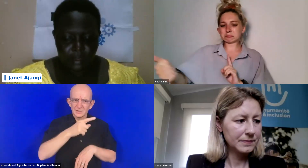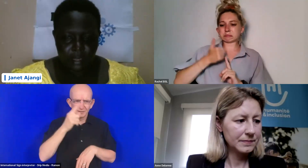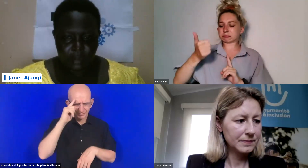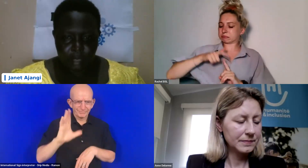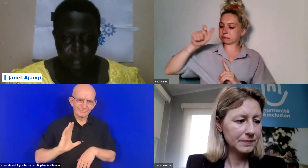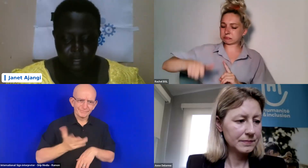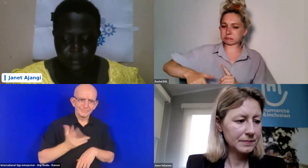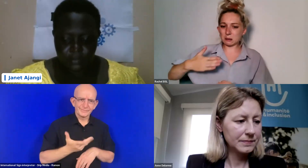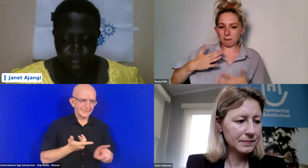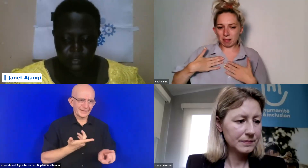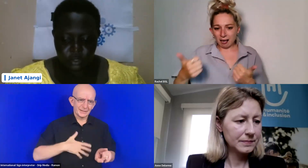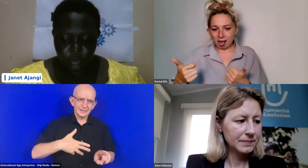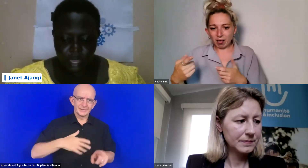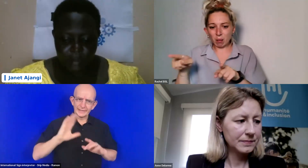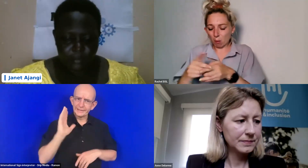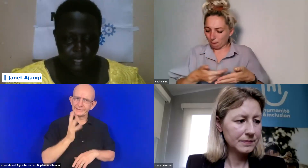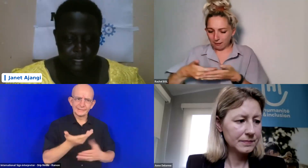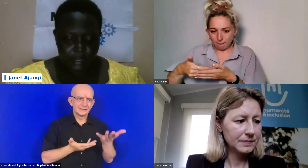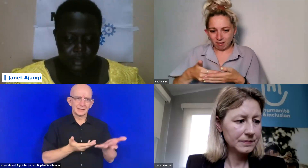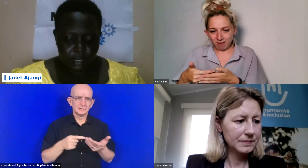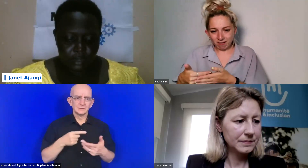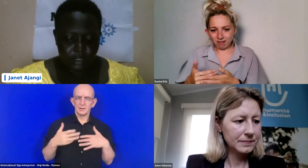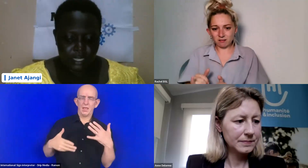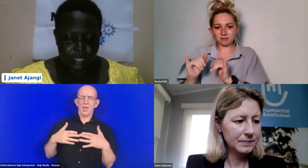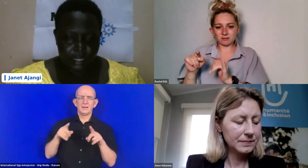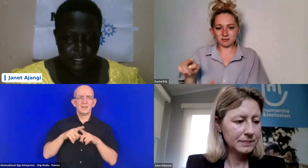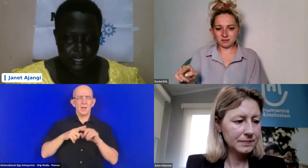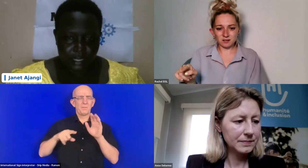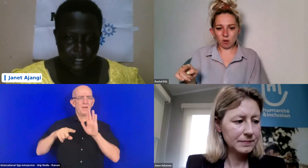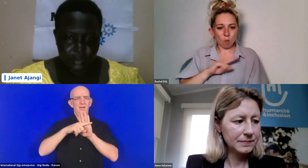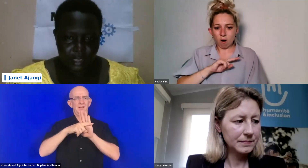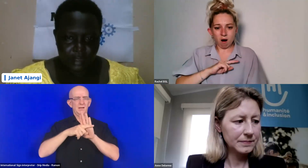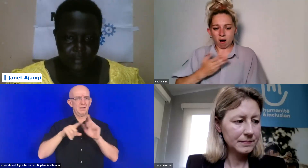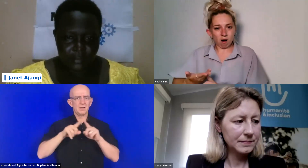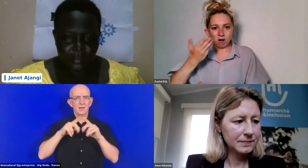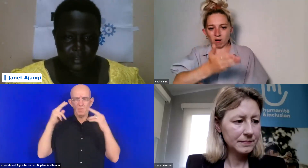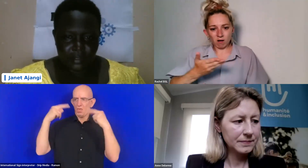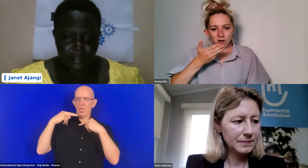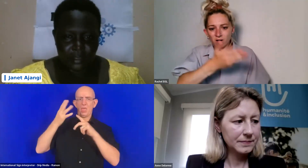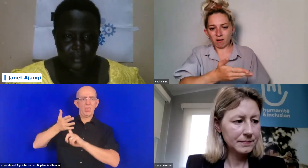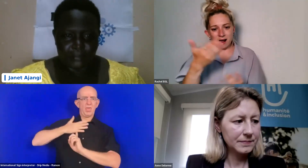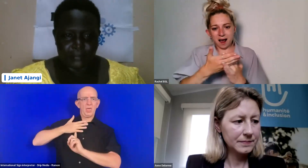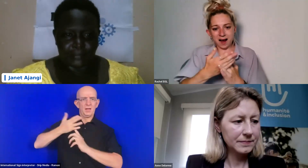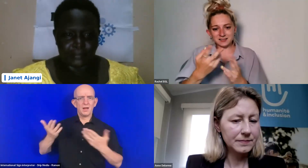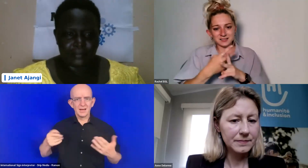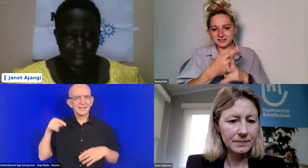mother and the baby to come, as they will not attend antenatal care. Thank